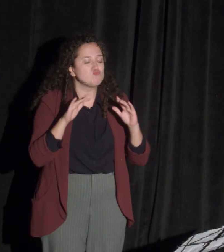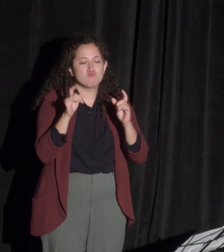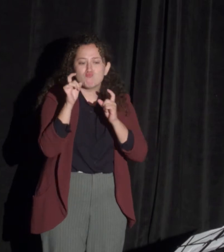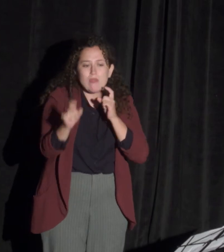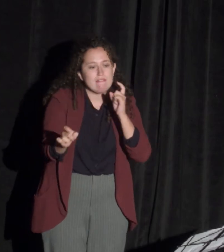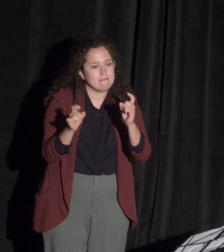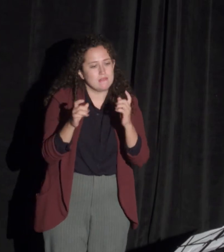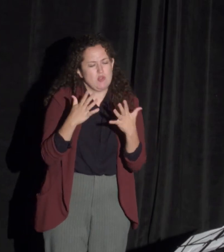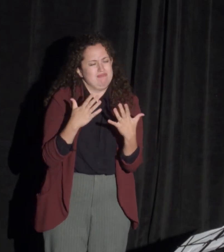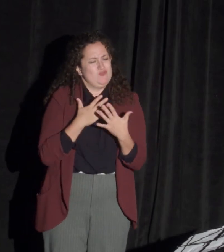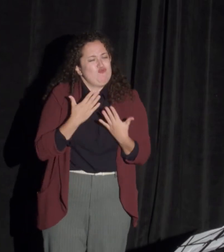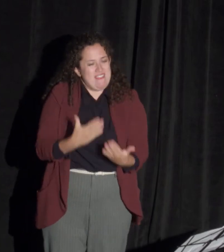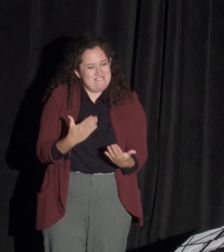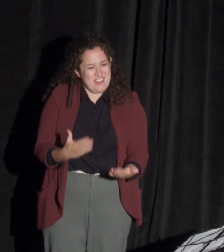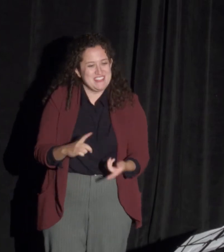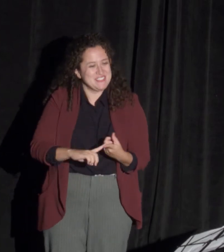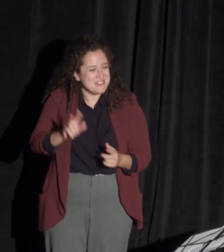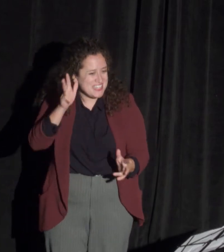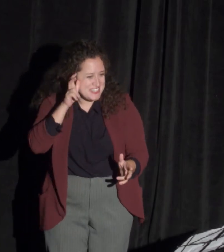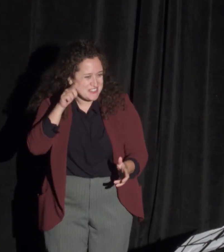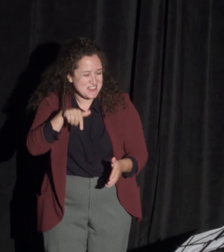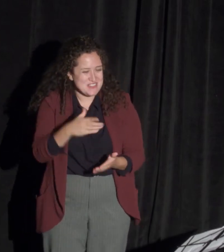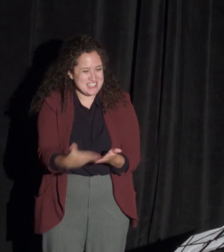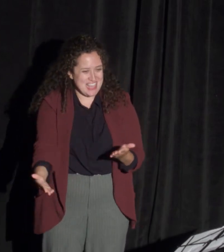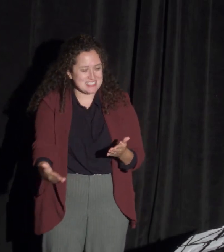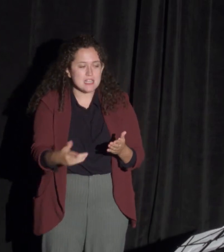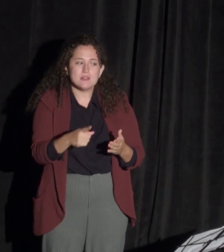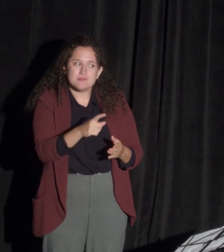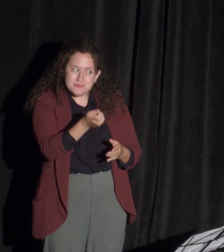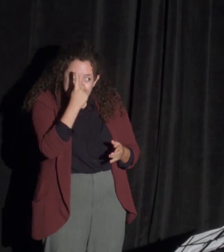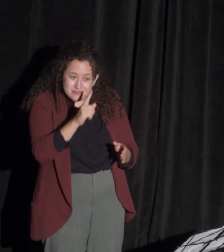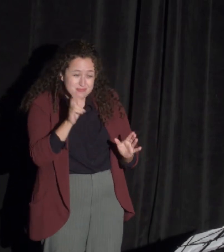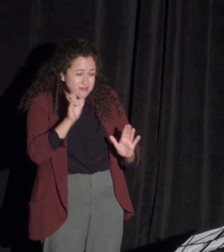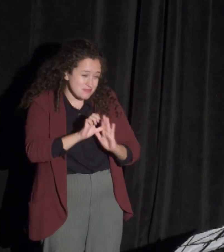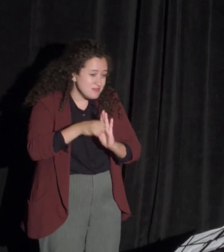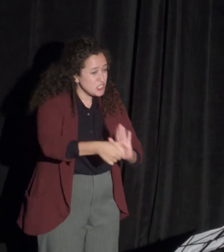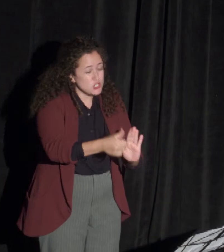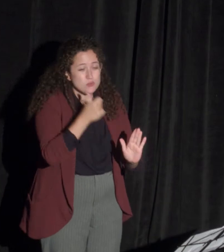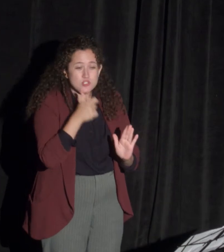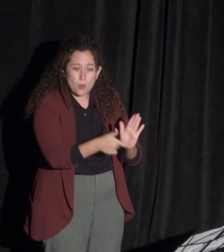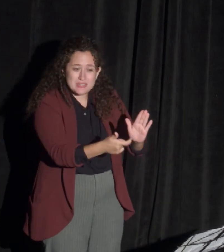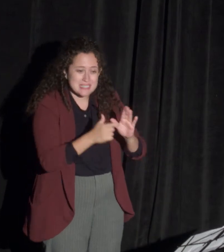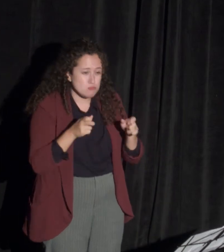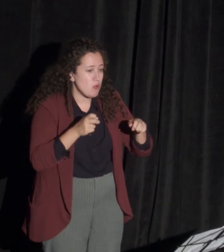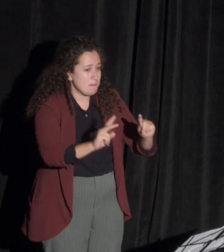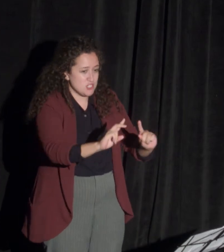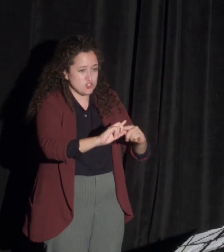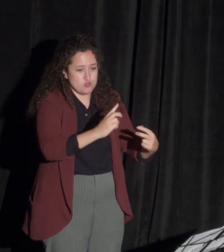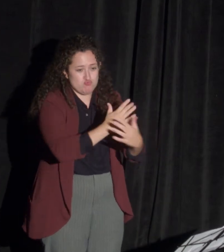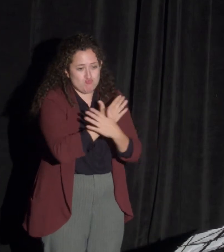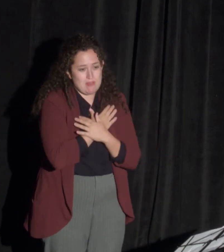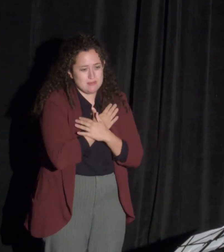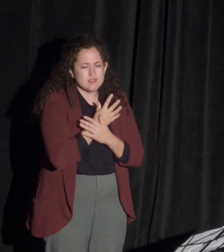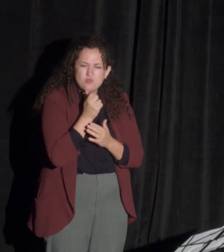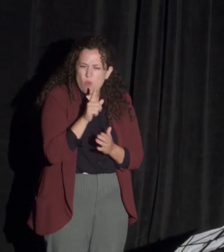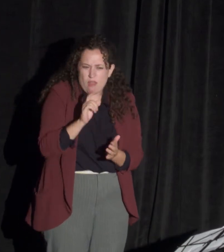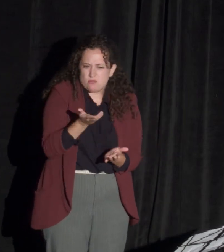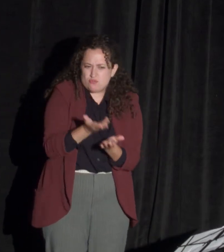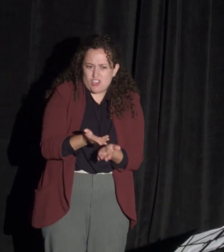this. You do not need permission to rest. You do not have to justify your weariness. You do not have to earn the right to